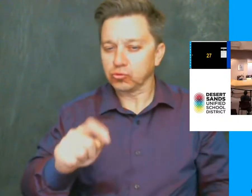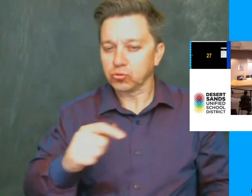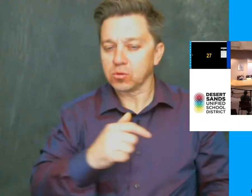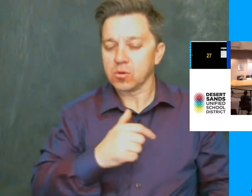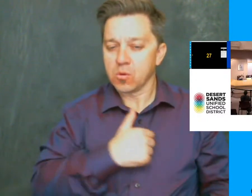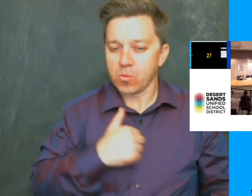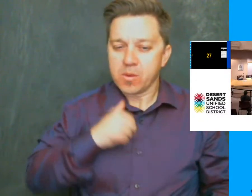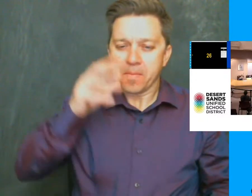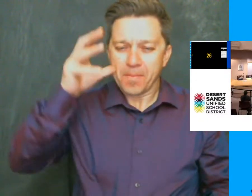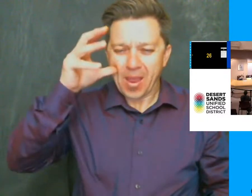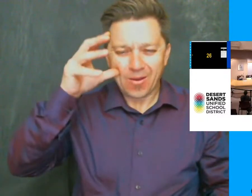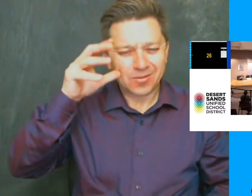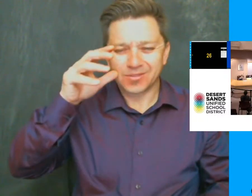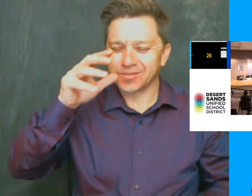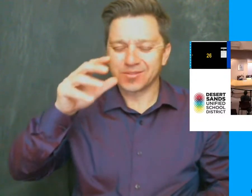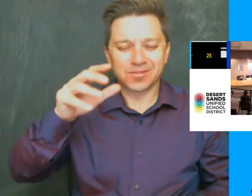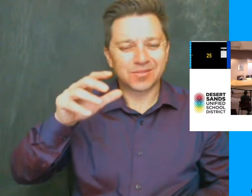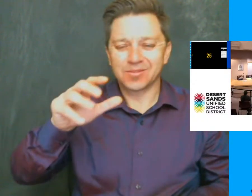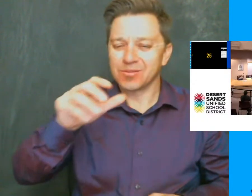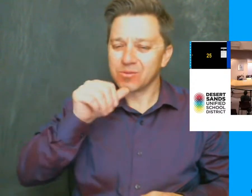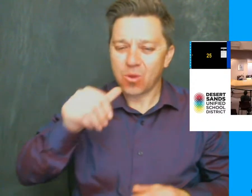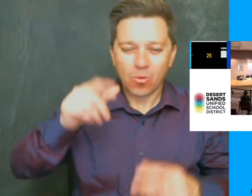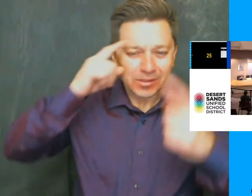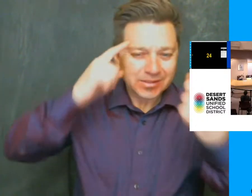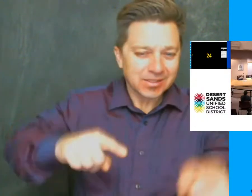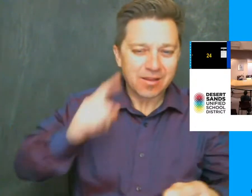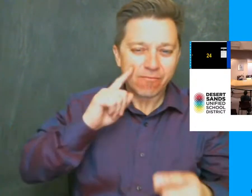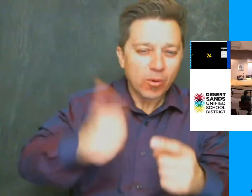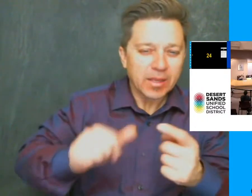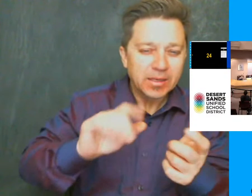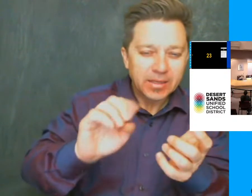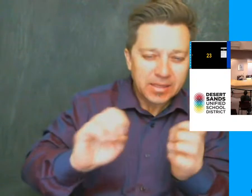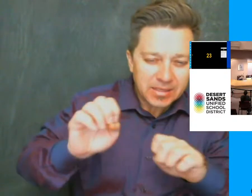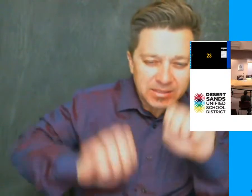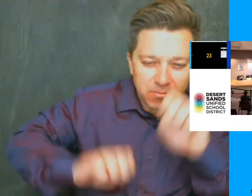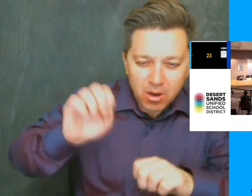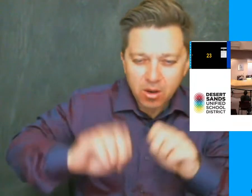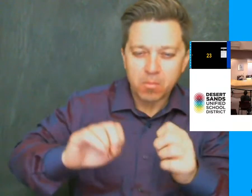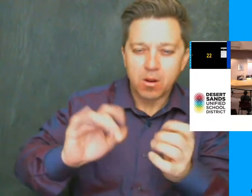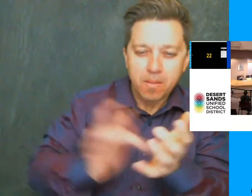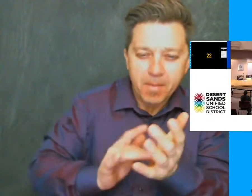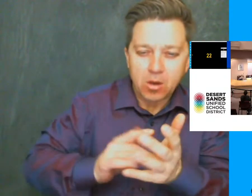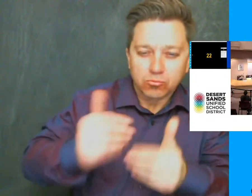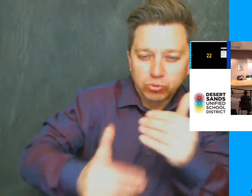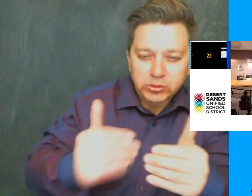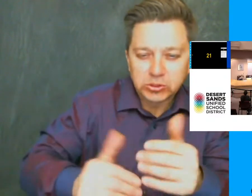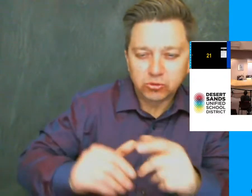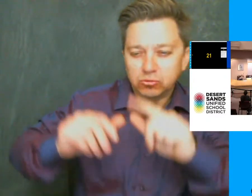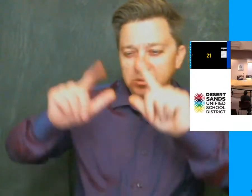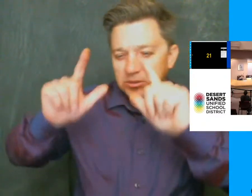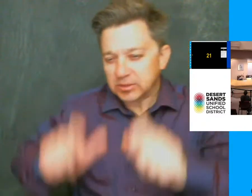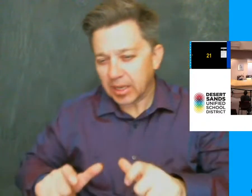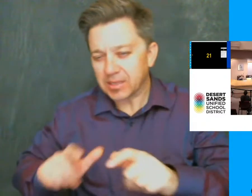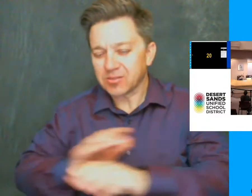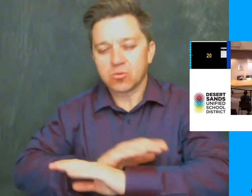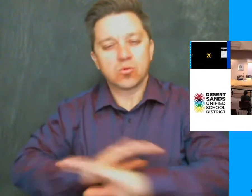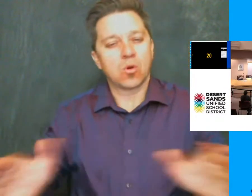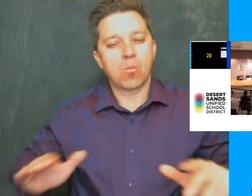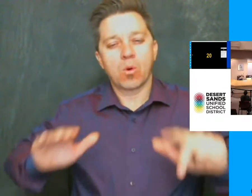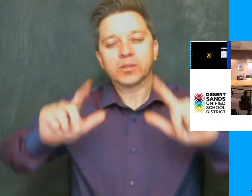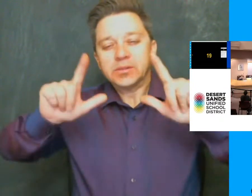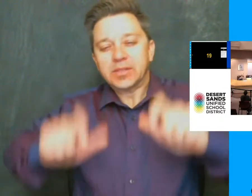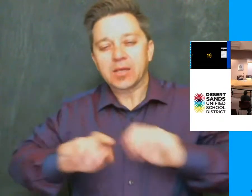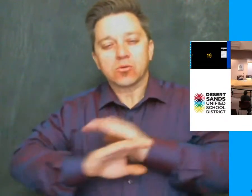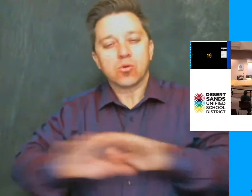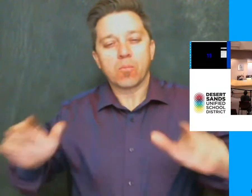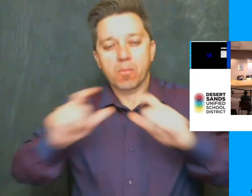any of these experimental medical procedures and experimental medical products. No more tests and no more masks for our children.